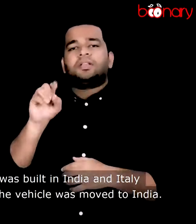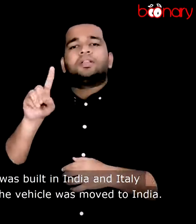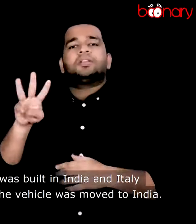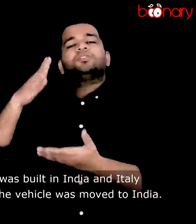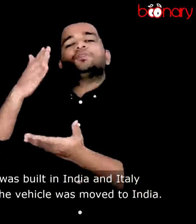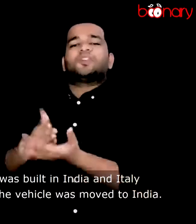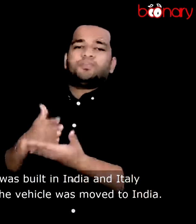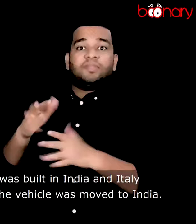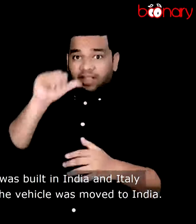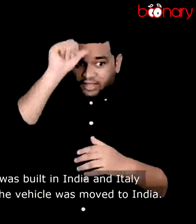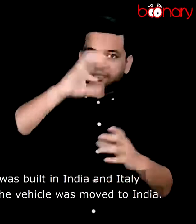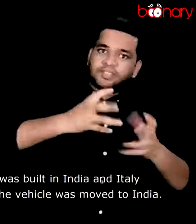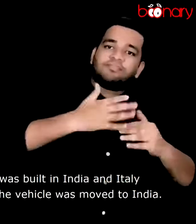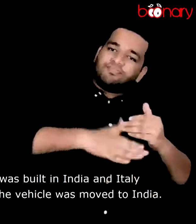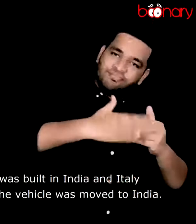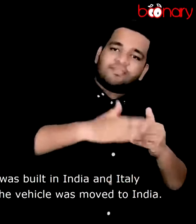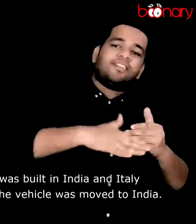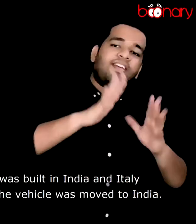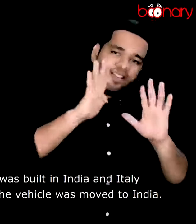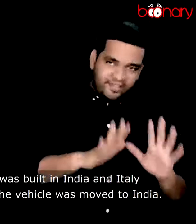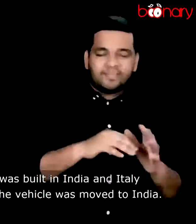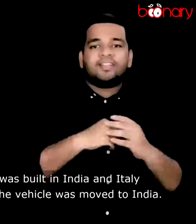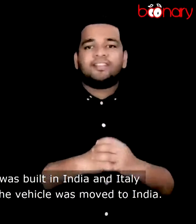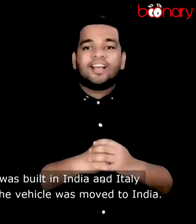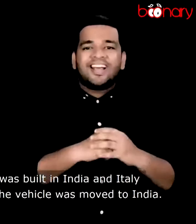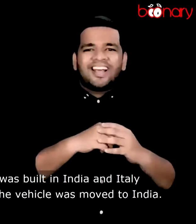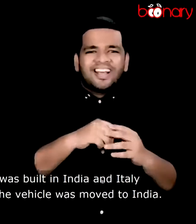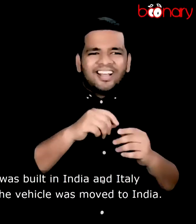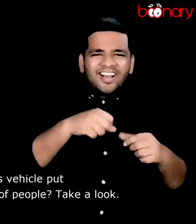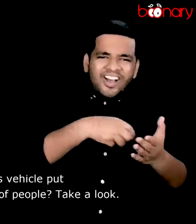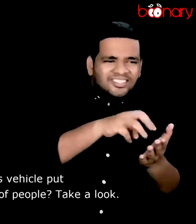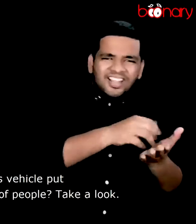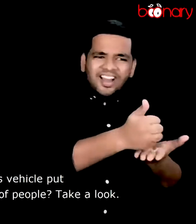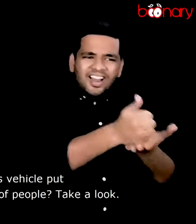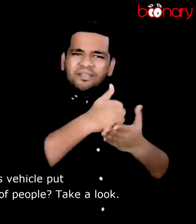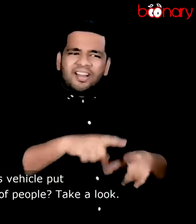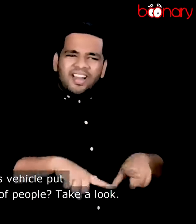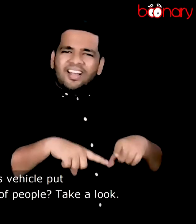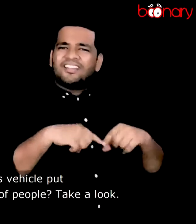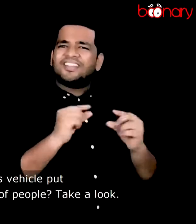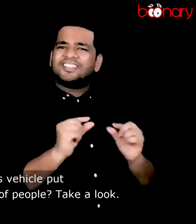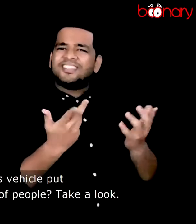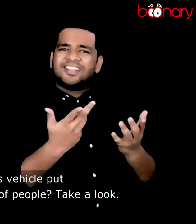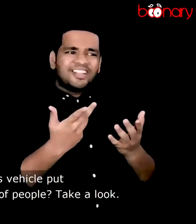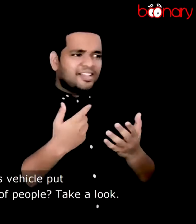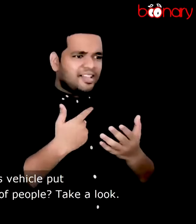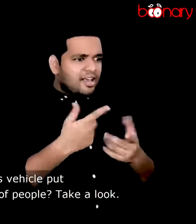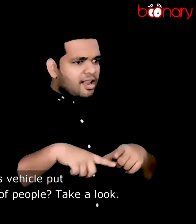2013, all production of the vehicle was moved to India. How does this vehicle put an impact on the lives